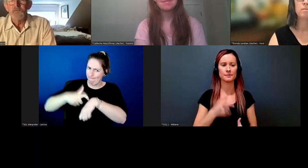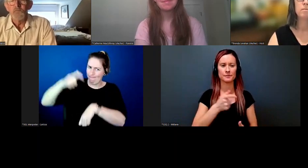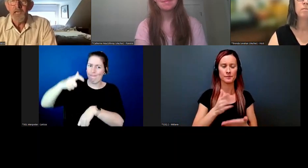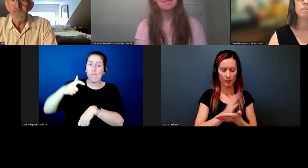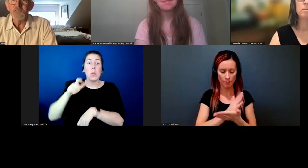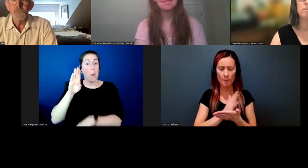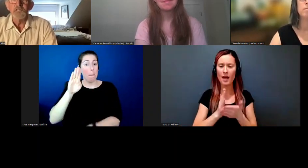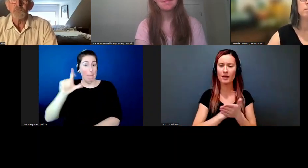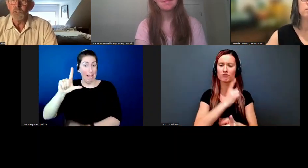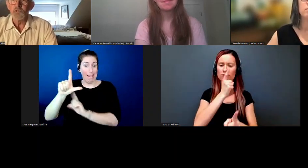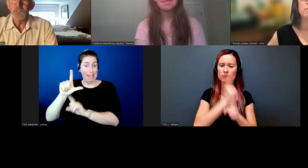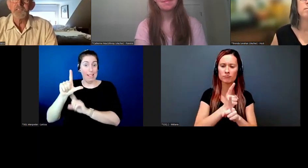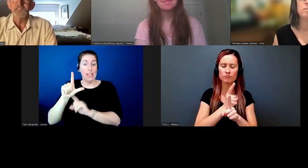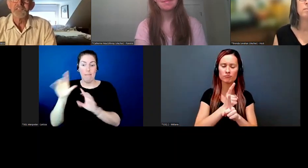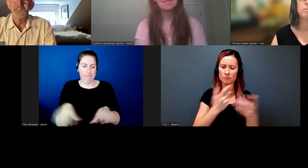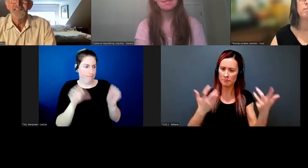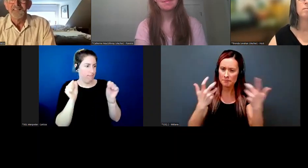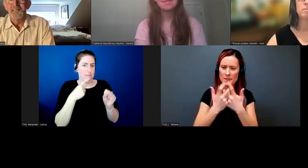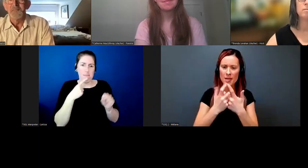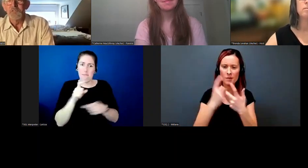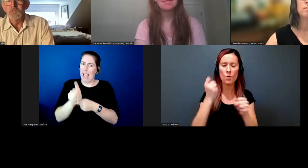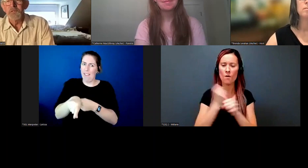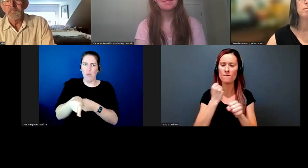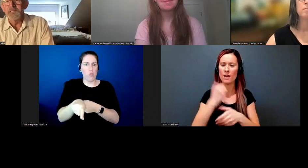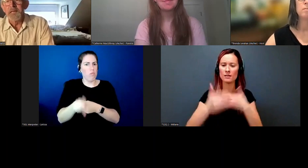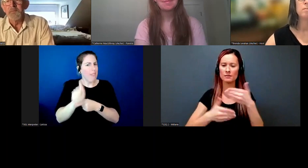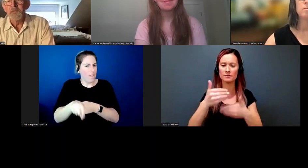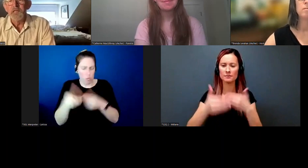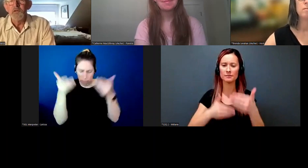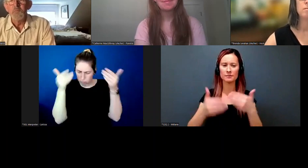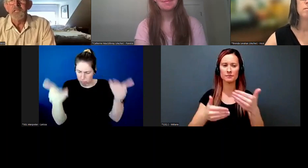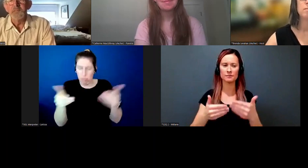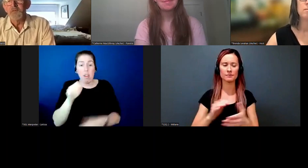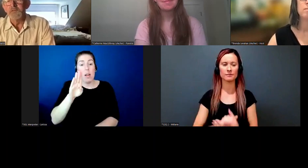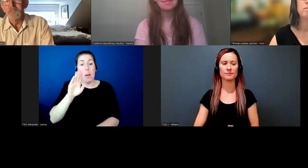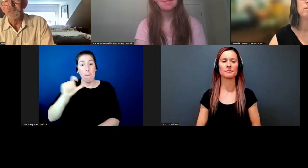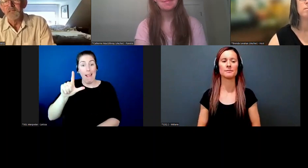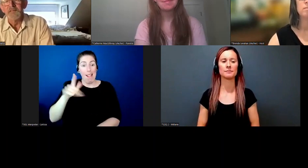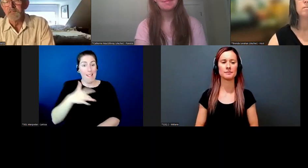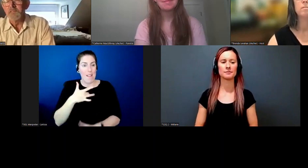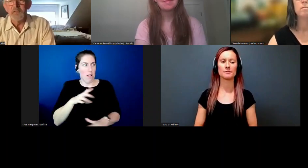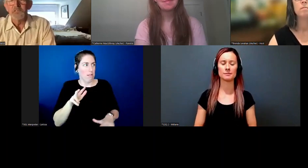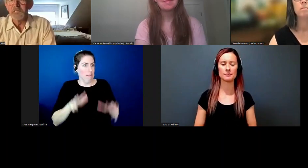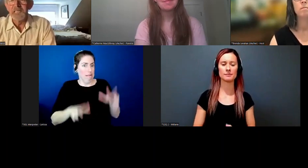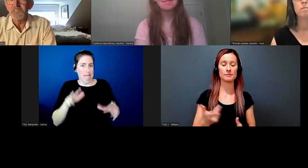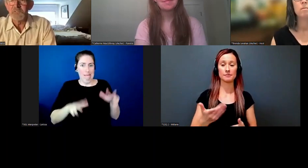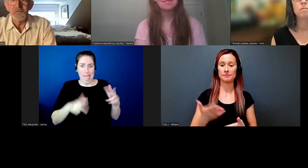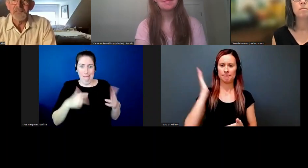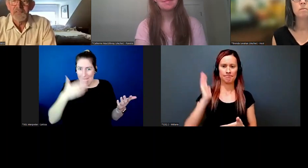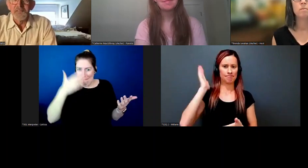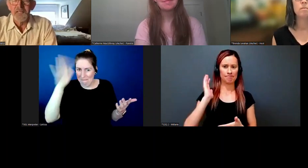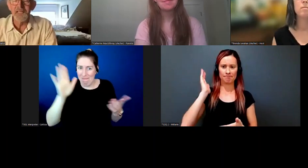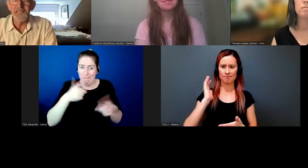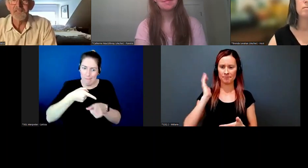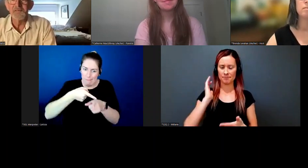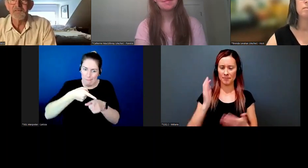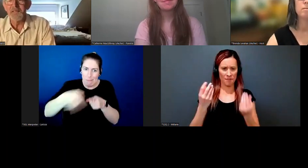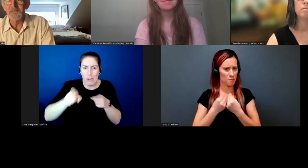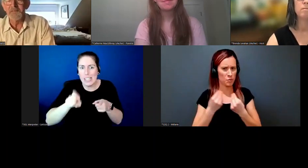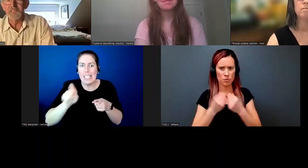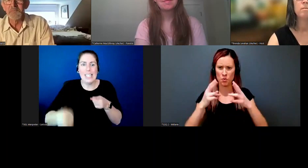said, we have to do this. We're doing this. And Bill Shorten at the time didn't really know much about special needs or, you